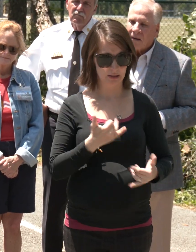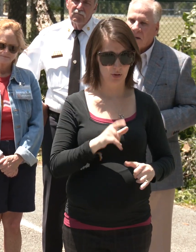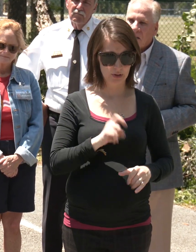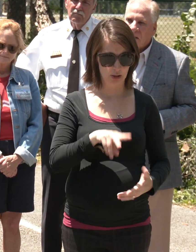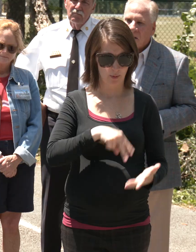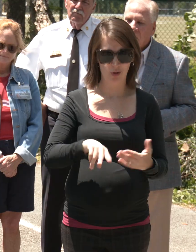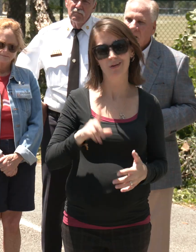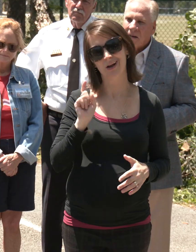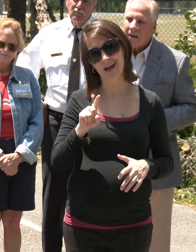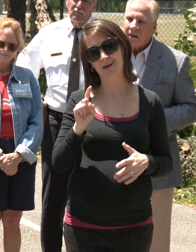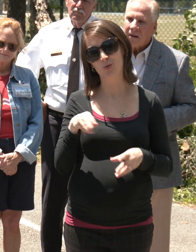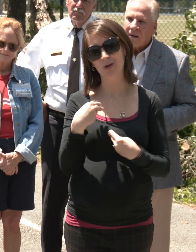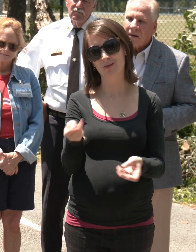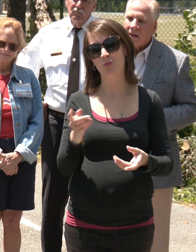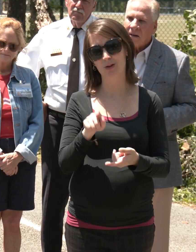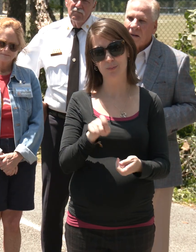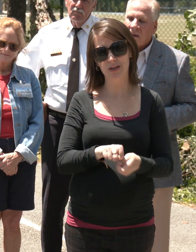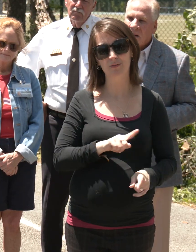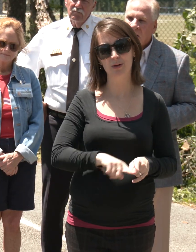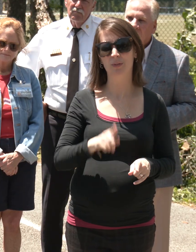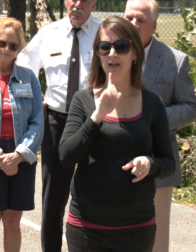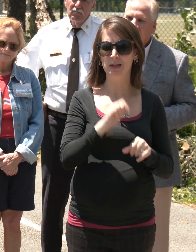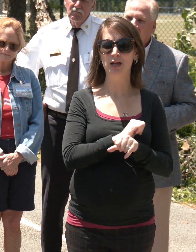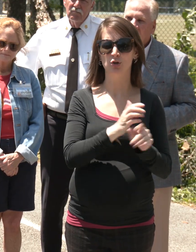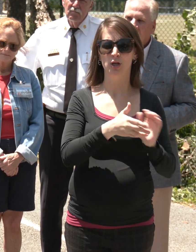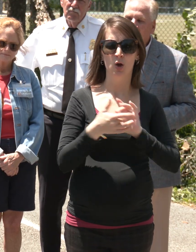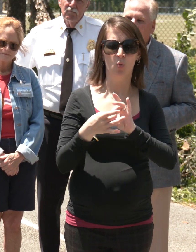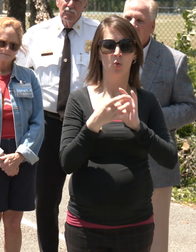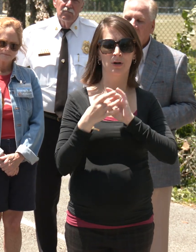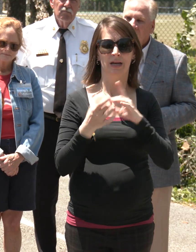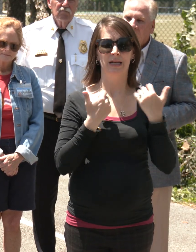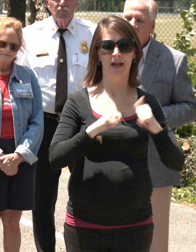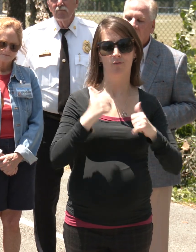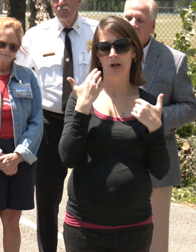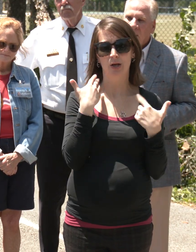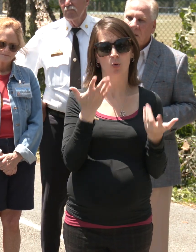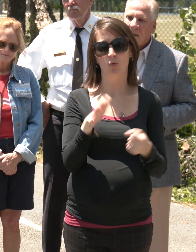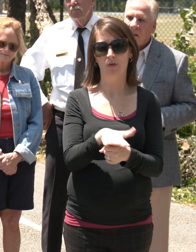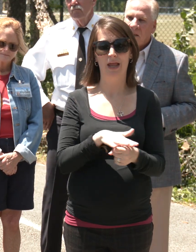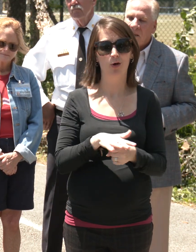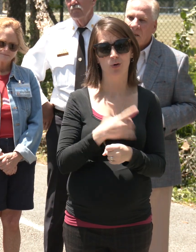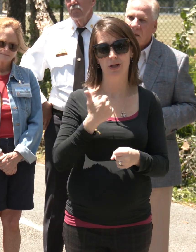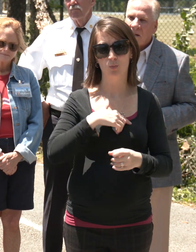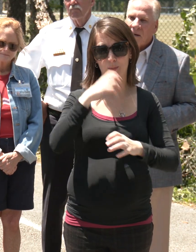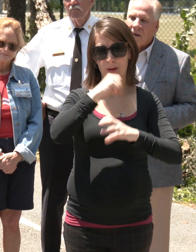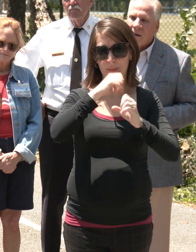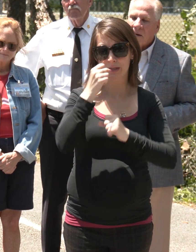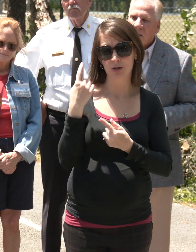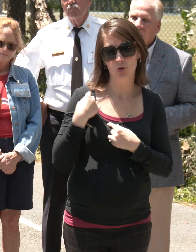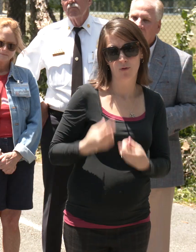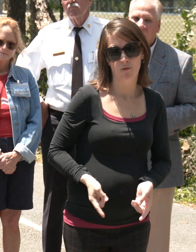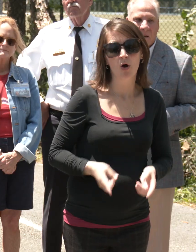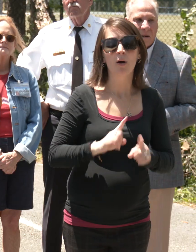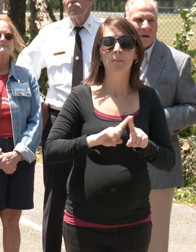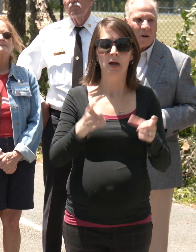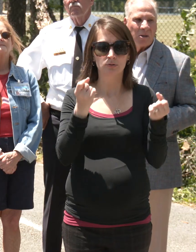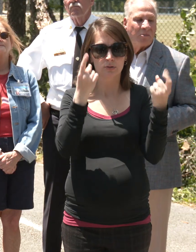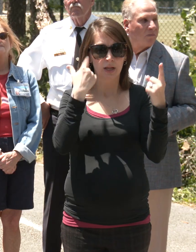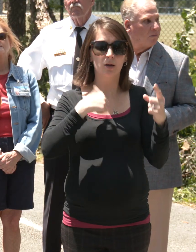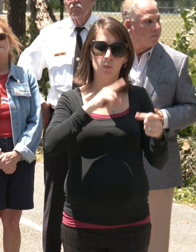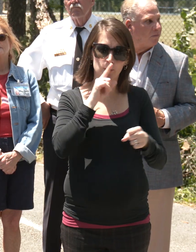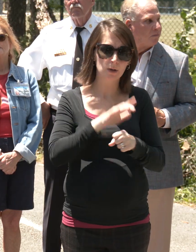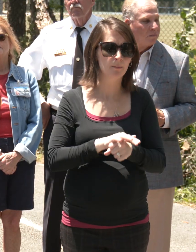you. We are doing it in a fairly coordinated effort. I don't know the areas that have been missing so far, but we are